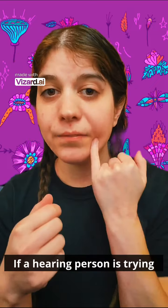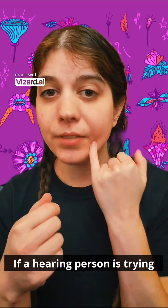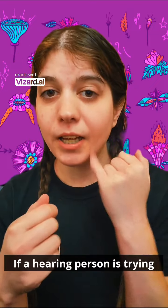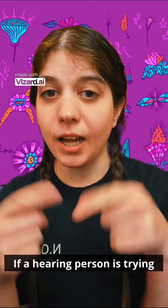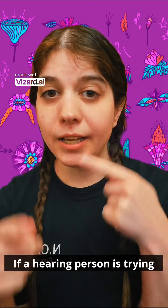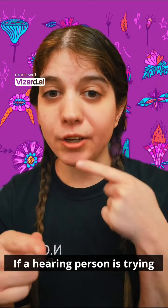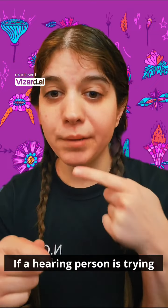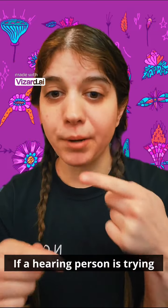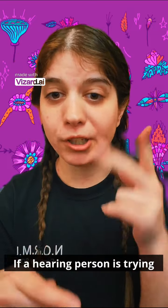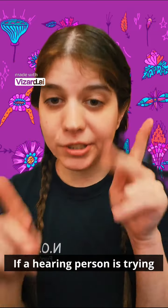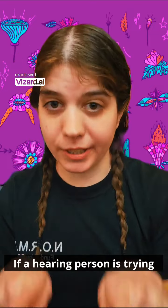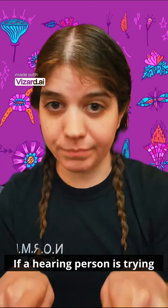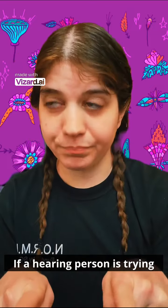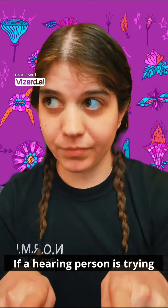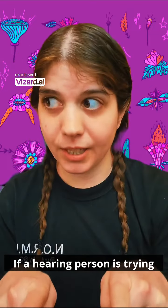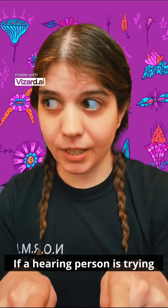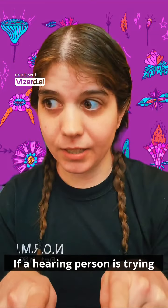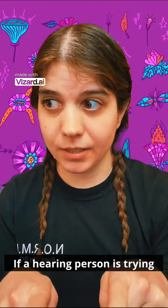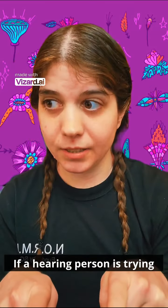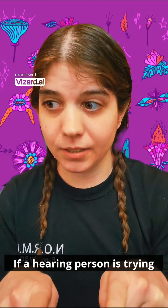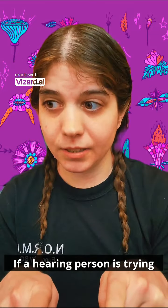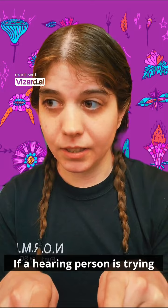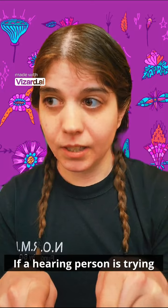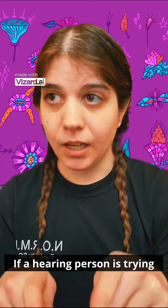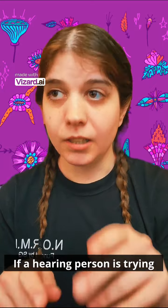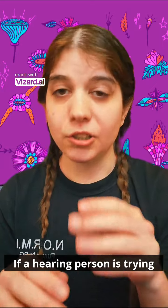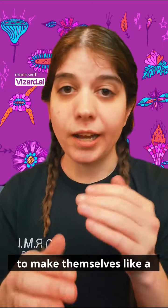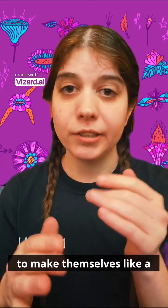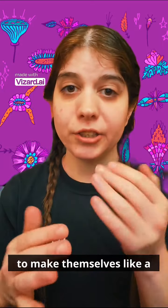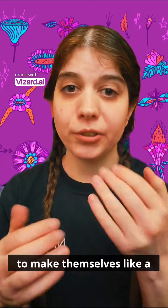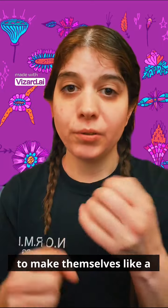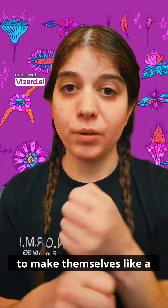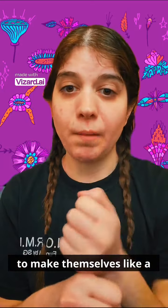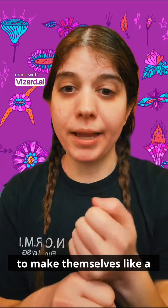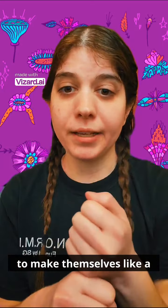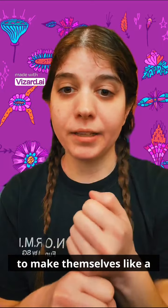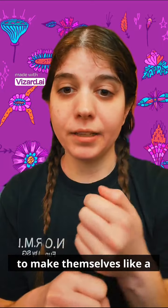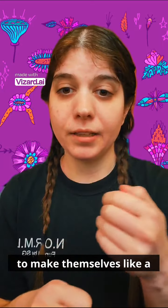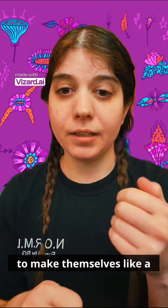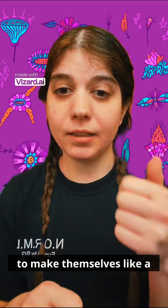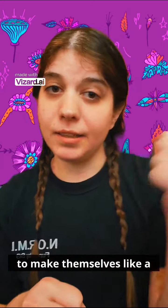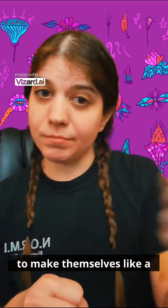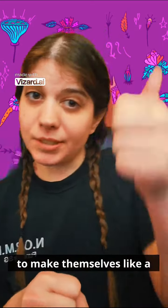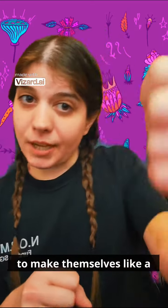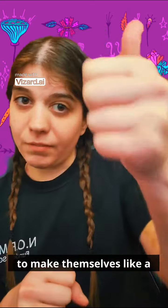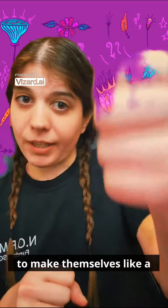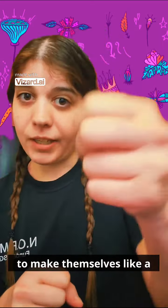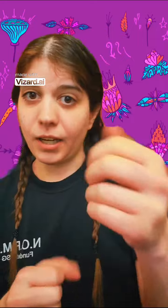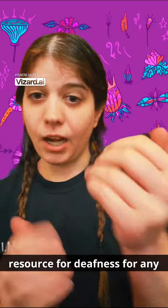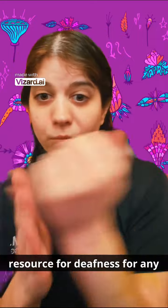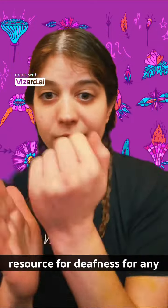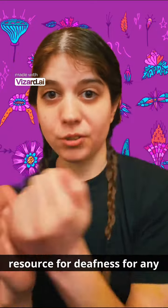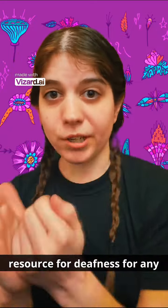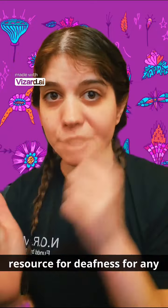a hearing person is trying to make themselves a resource